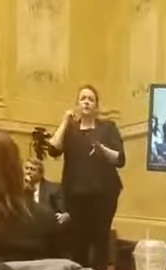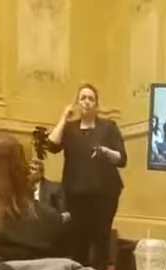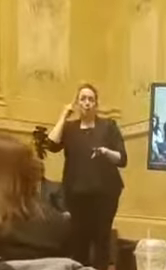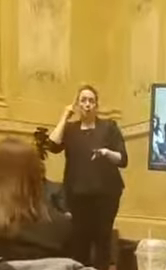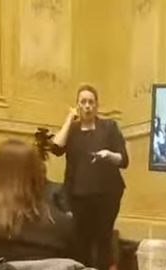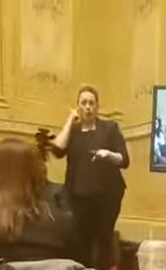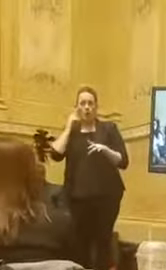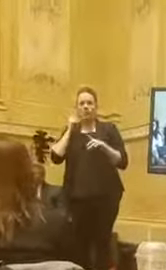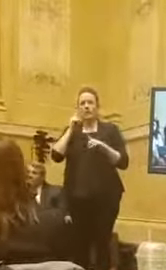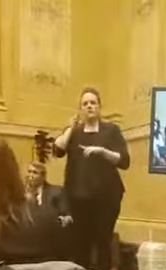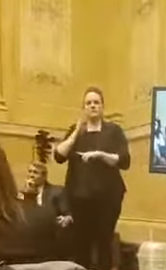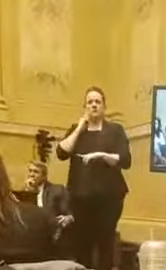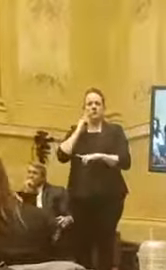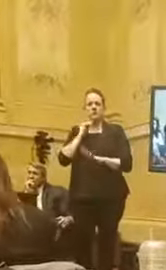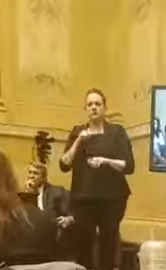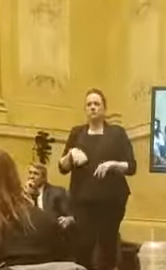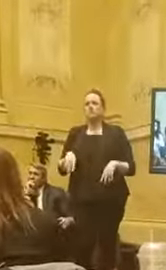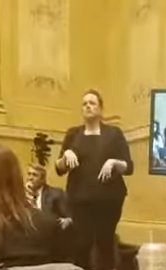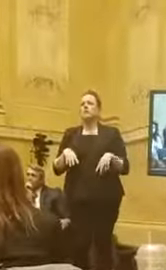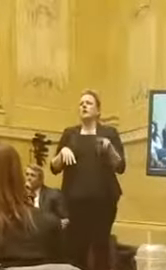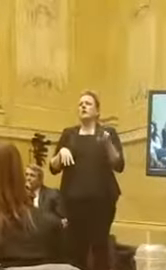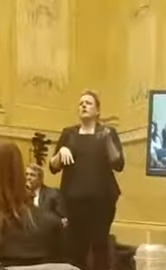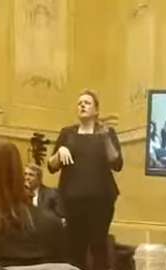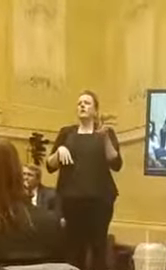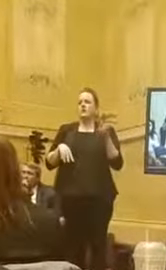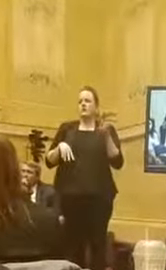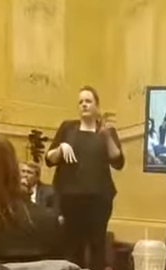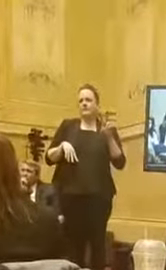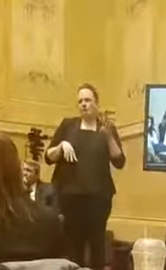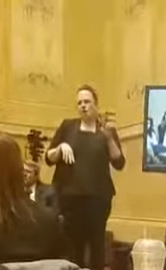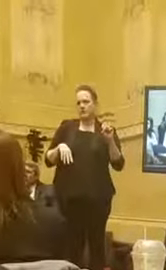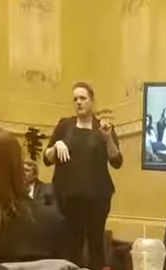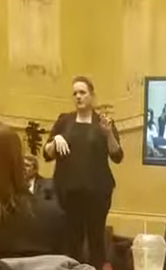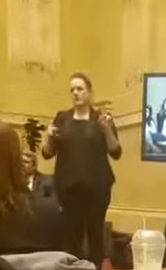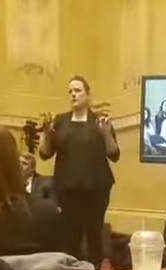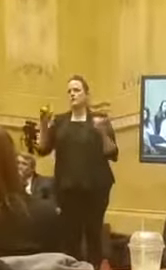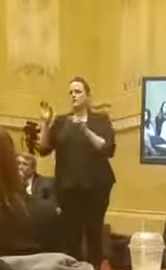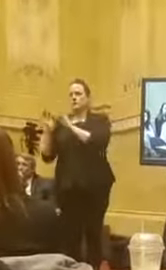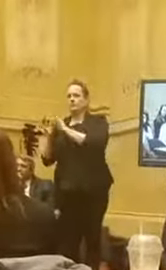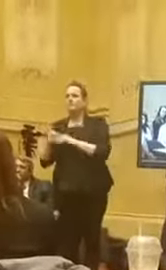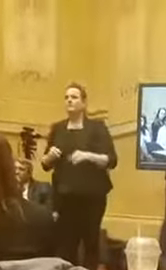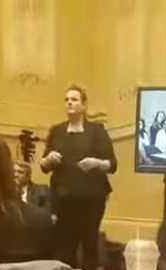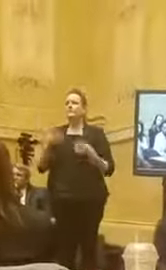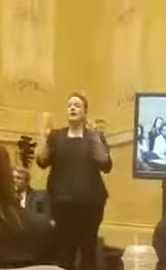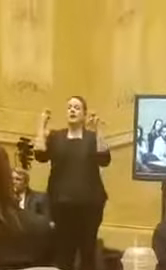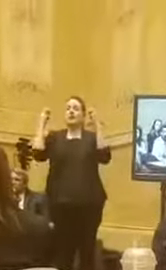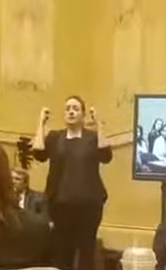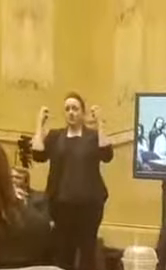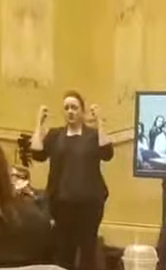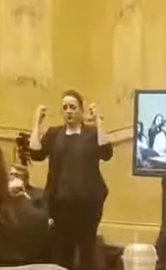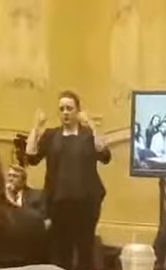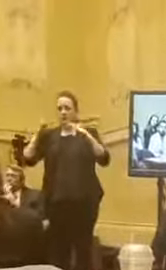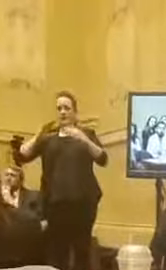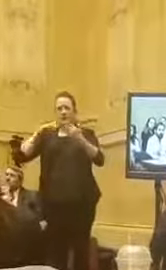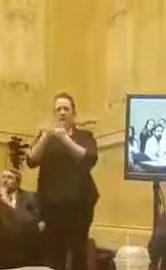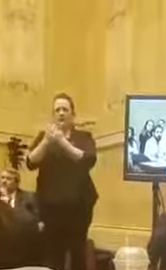Now, these are also stories we get from the community. Now, if we look at video remote interpreters